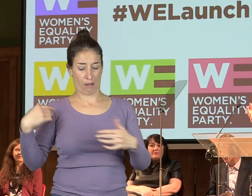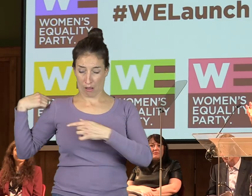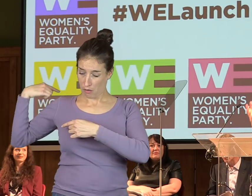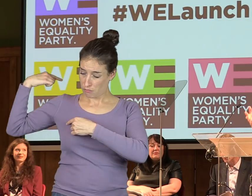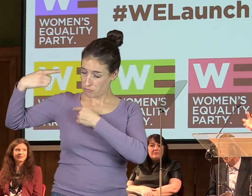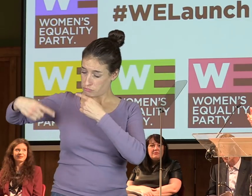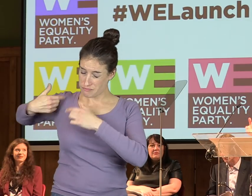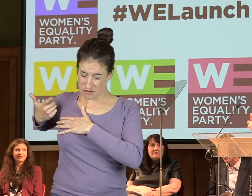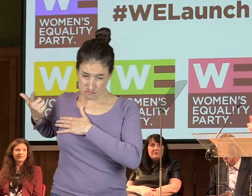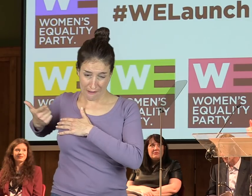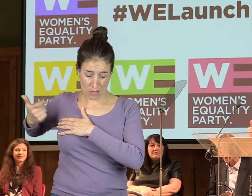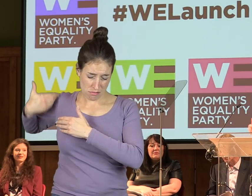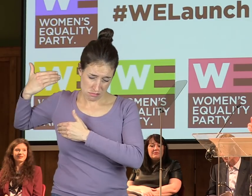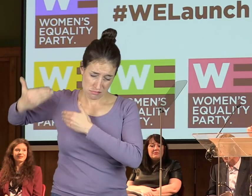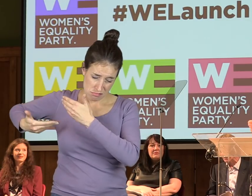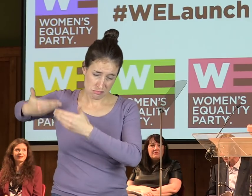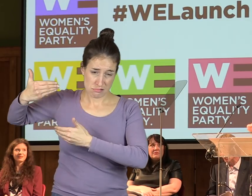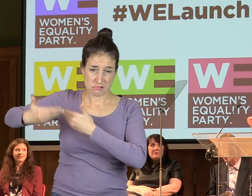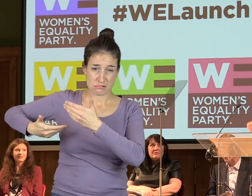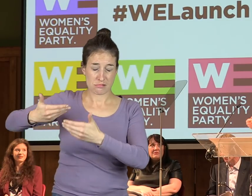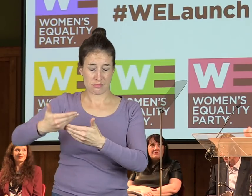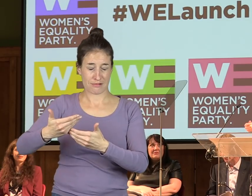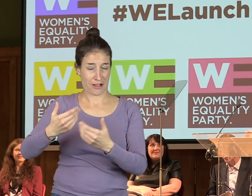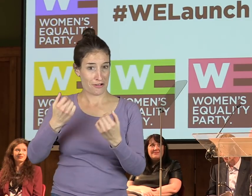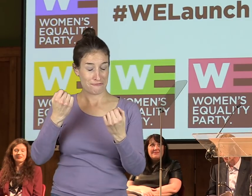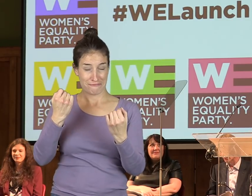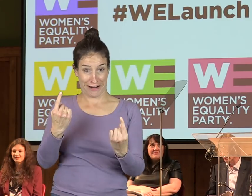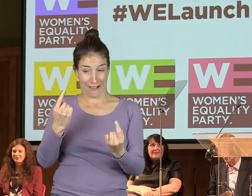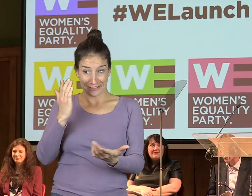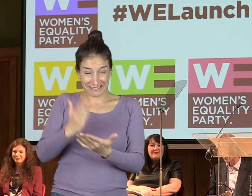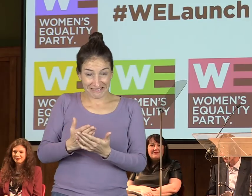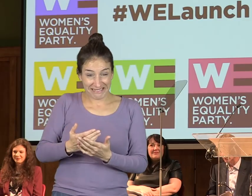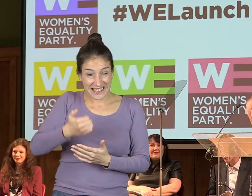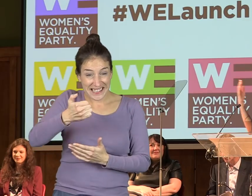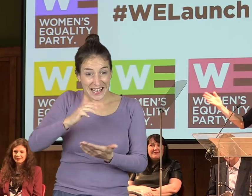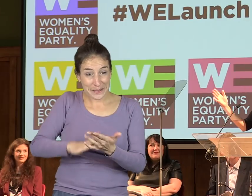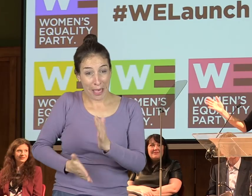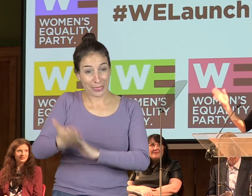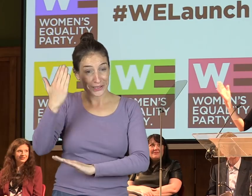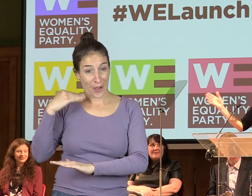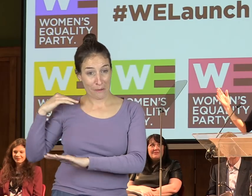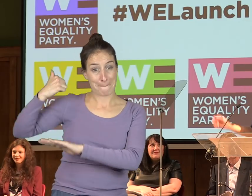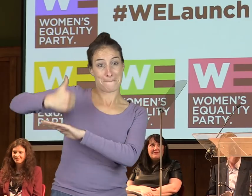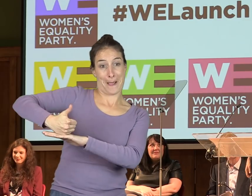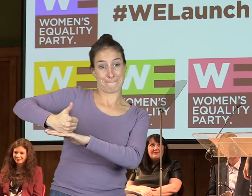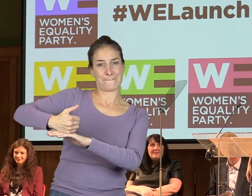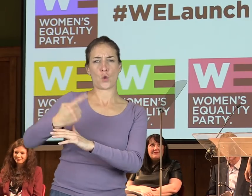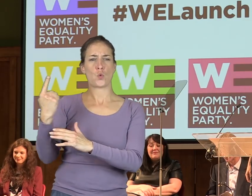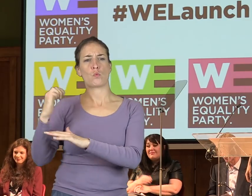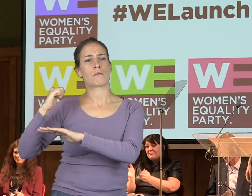that this wonderful party was set up just 6 months ago by Sandi Toksvig and Catherine